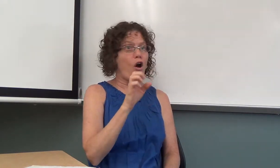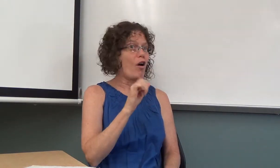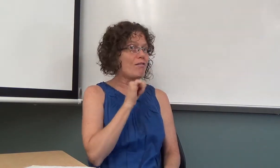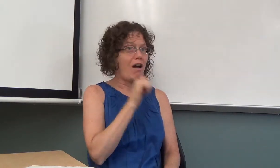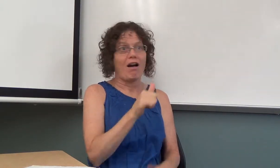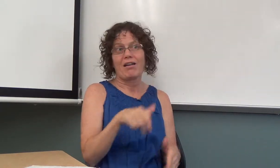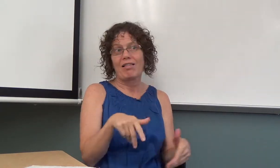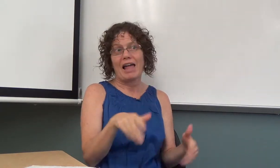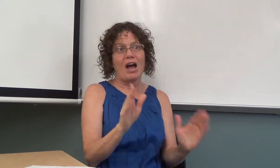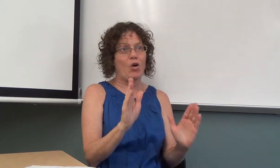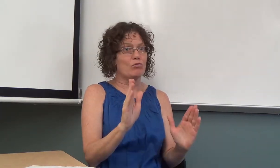allowed